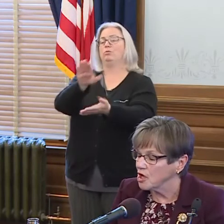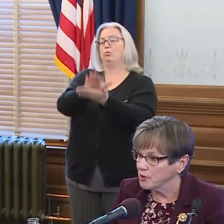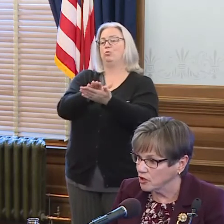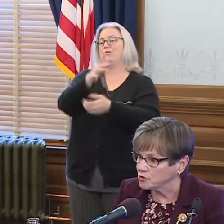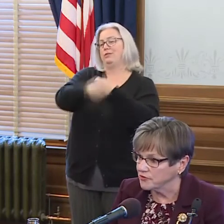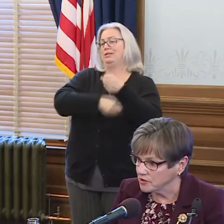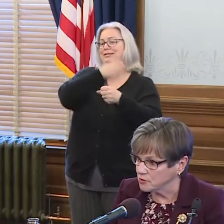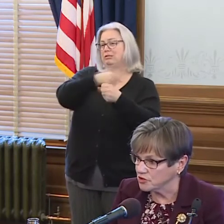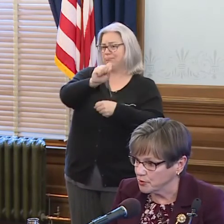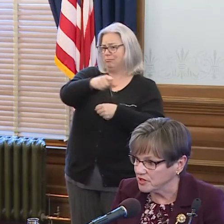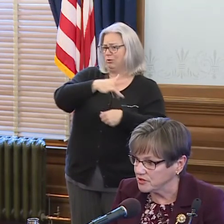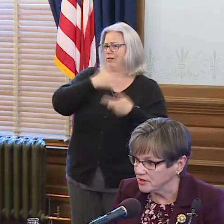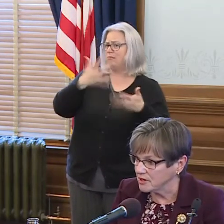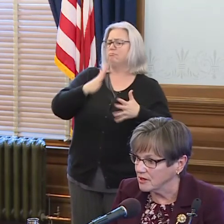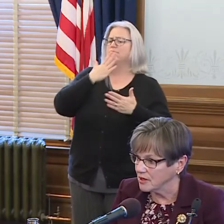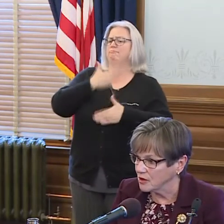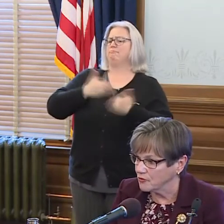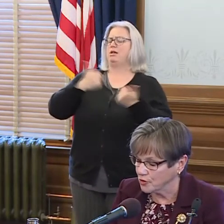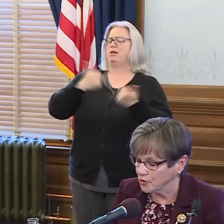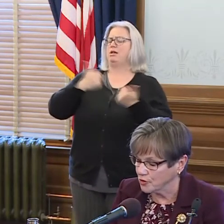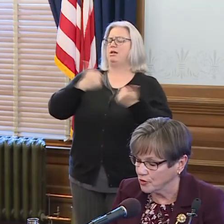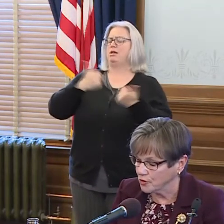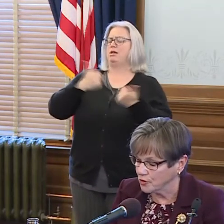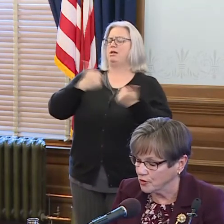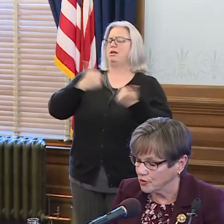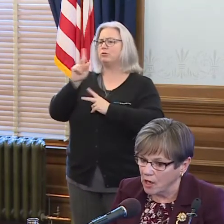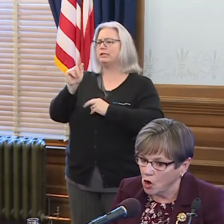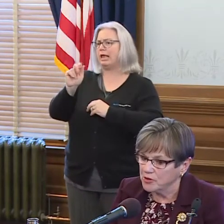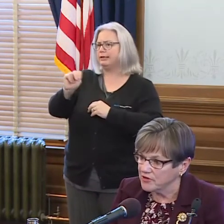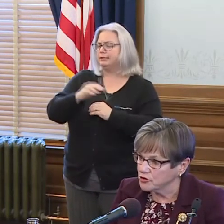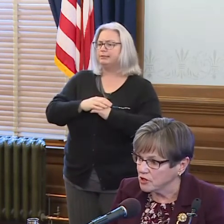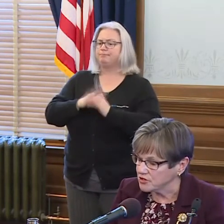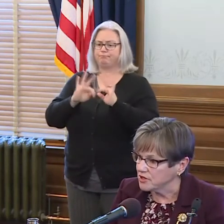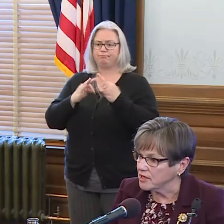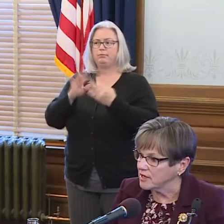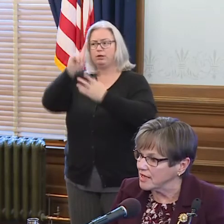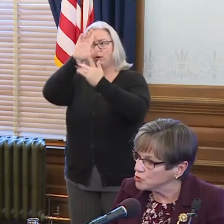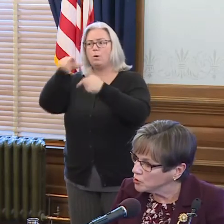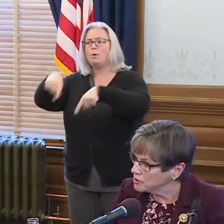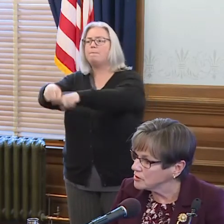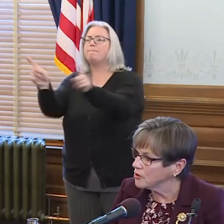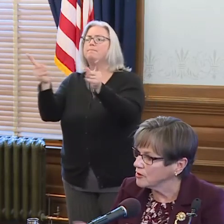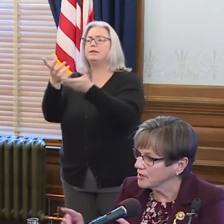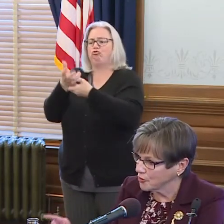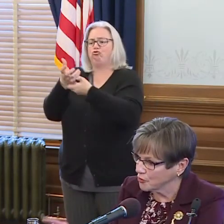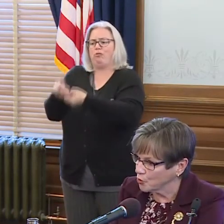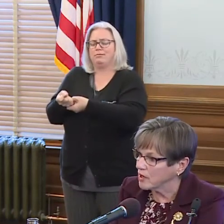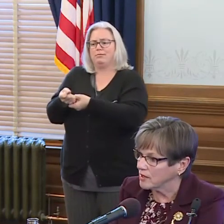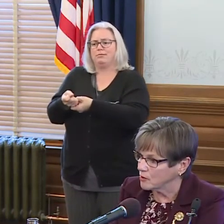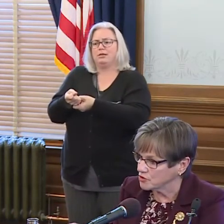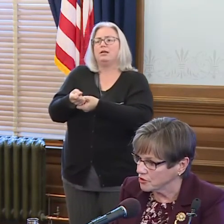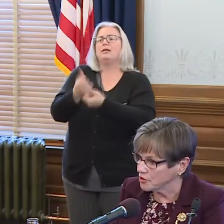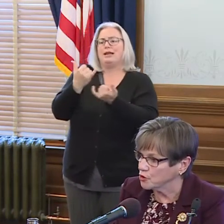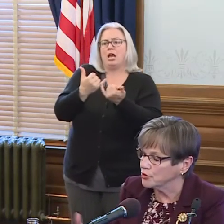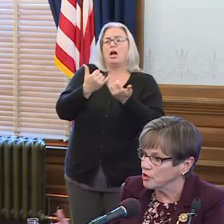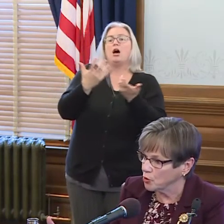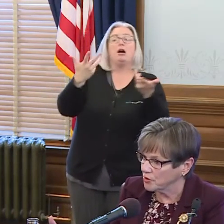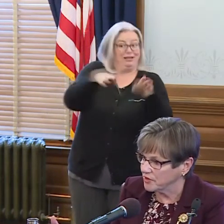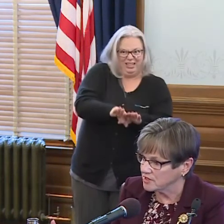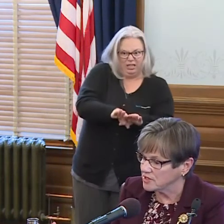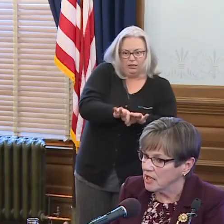year because we felt it was the best thing for Kansans. And I hope that they trust that as we're going the other way and we're starting